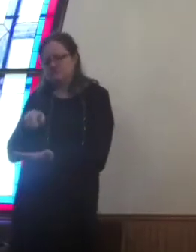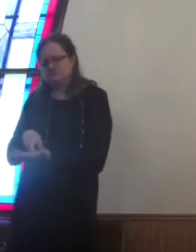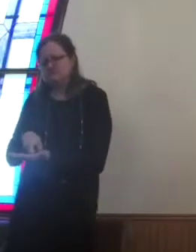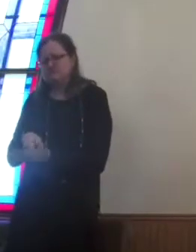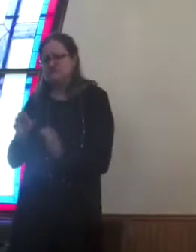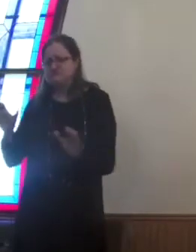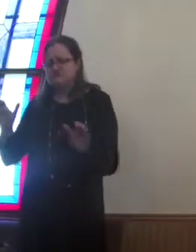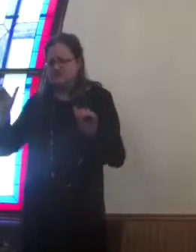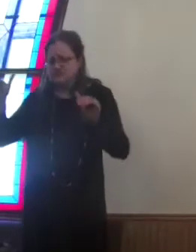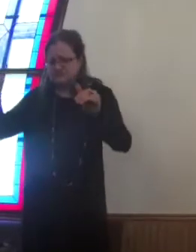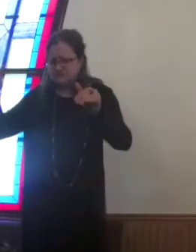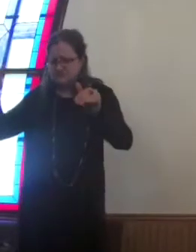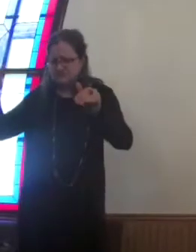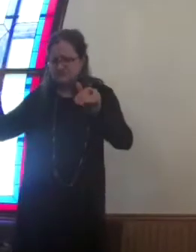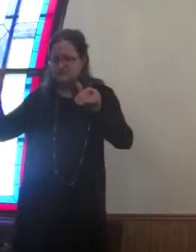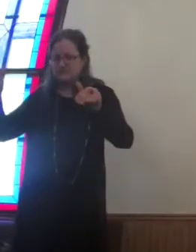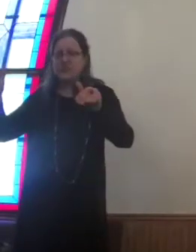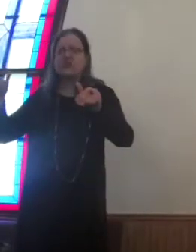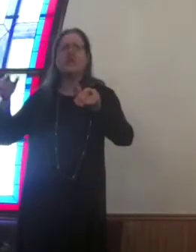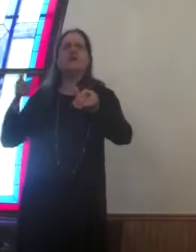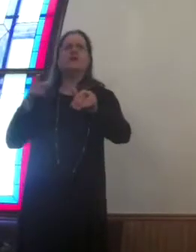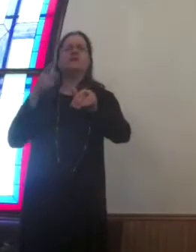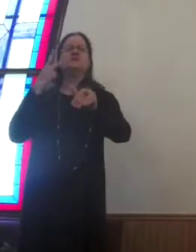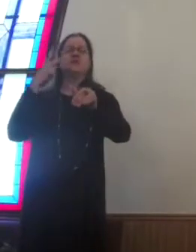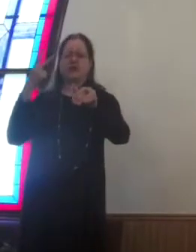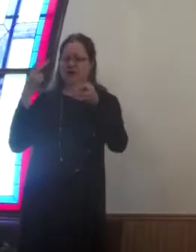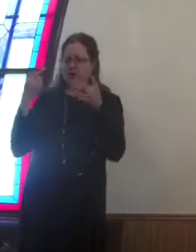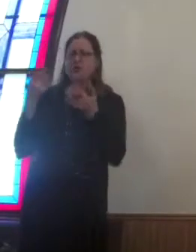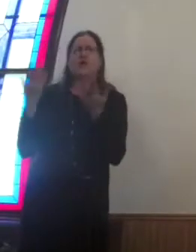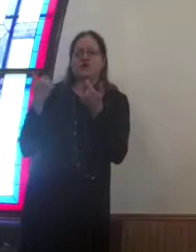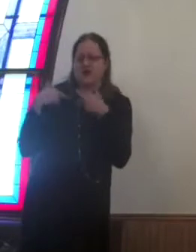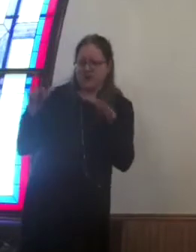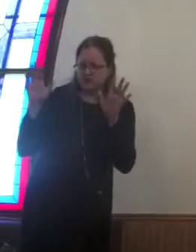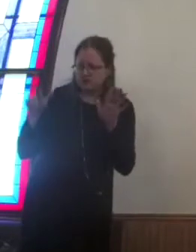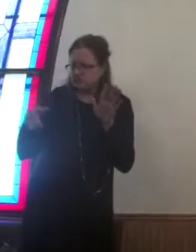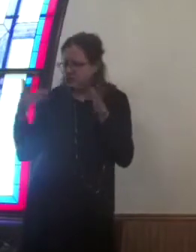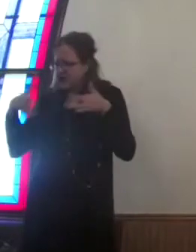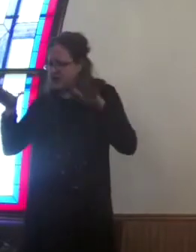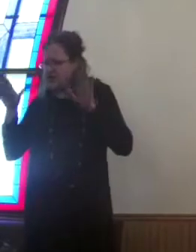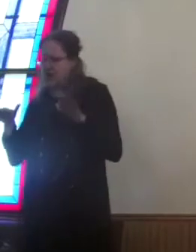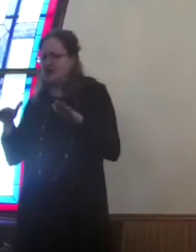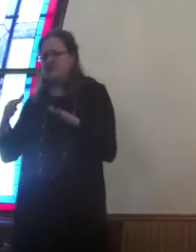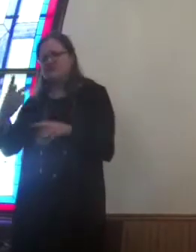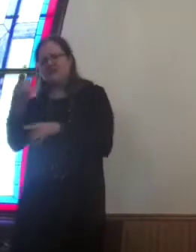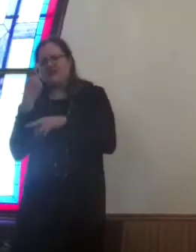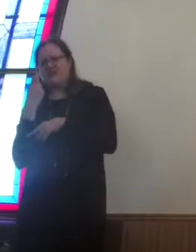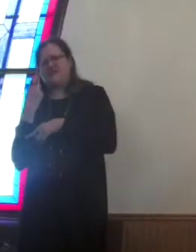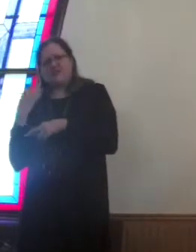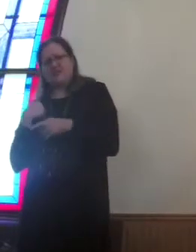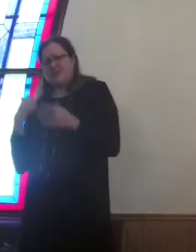into the tomb, and as we heard, saw two angels and asked why she was weeping.